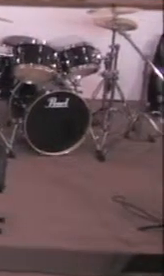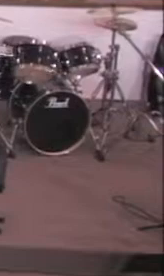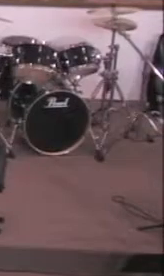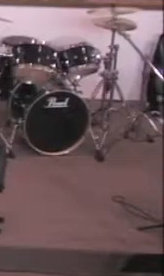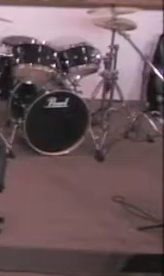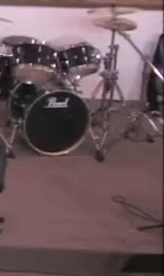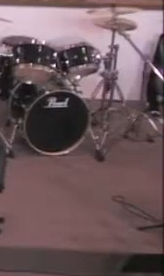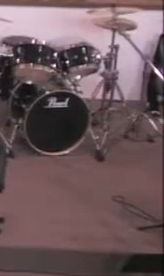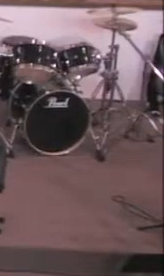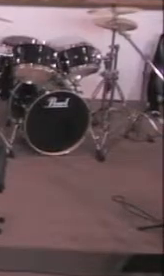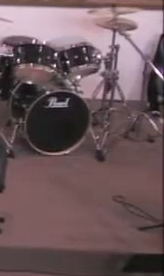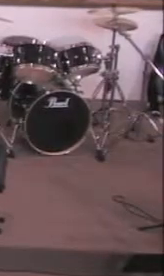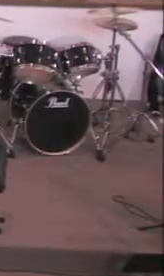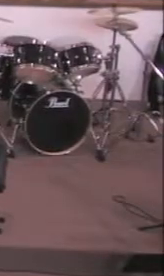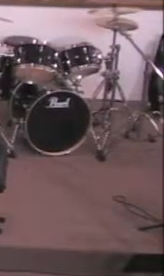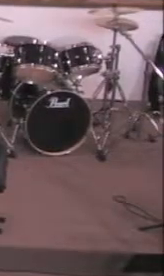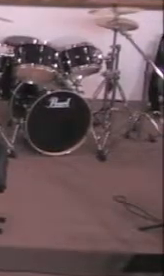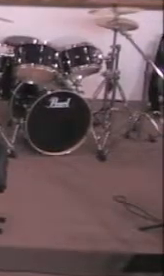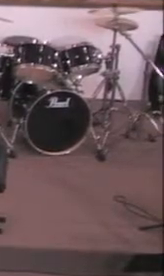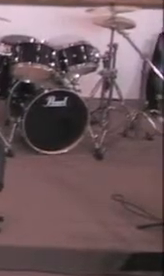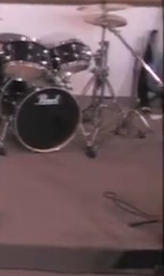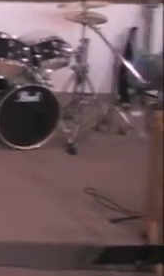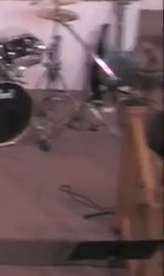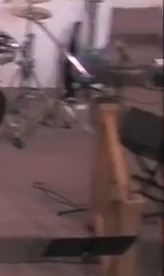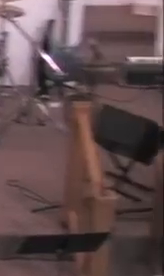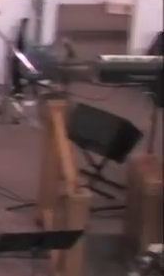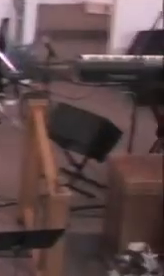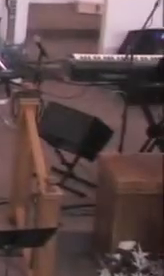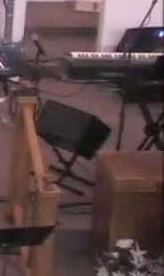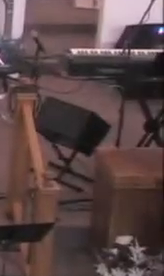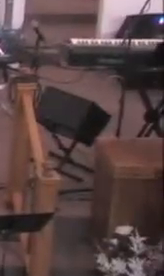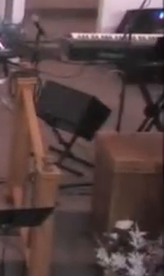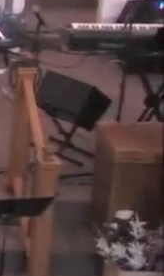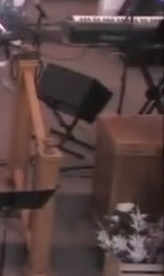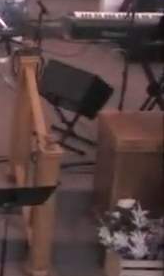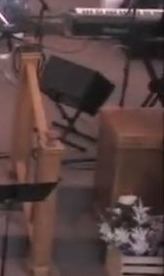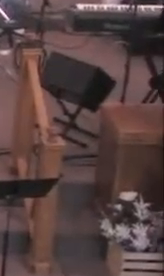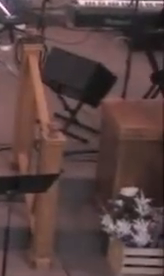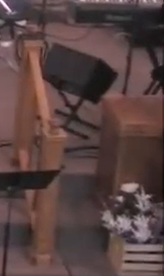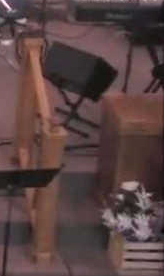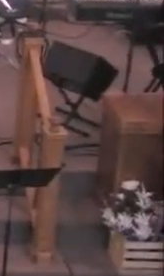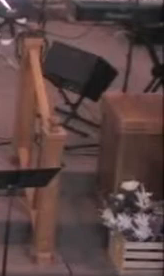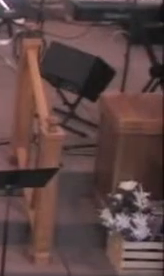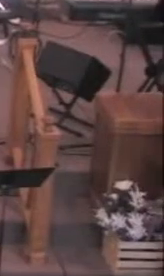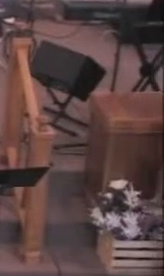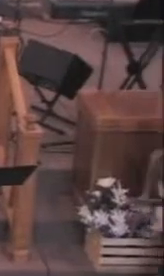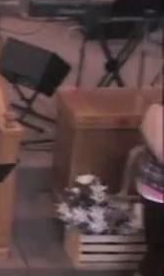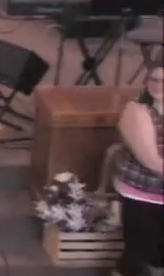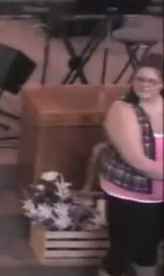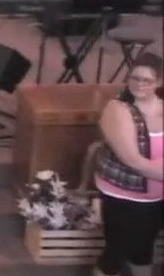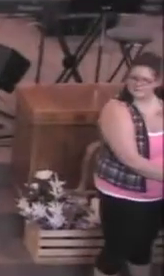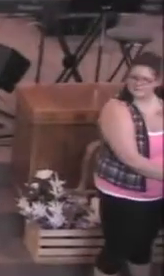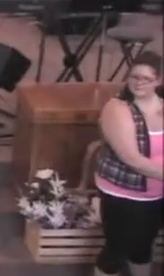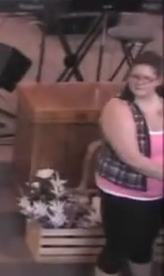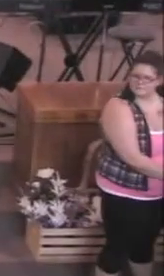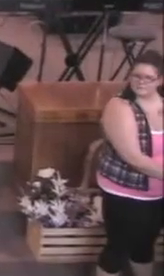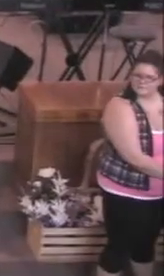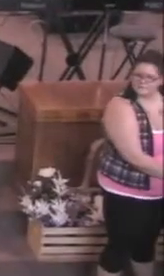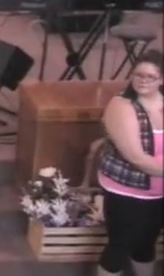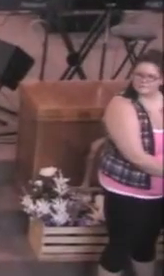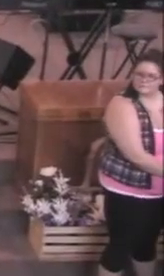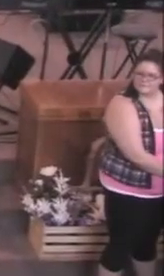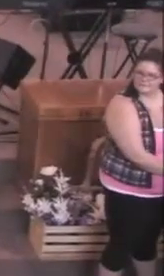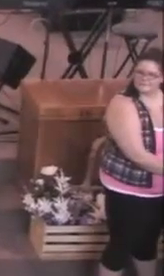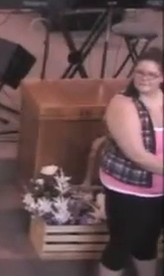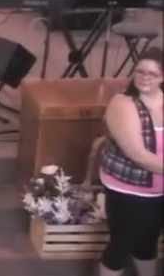Hold on. Okay, we'll come back to you. What's another one? Young lady, let's see, we've called on you. You, sir, what do you got? Cheating.